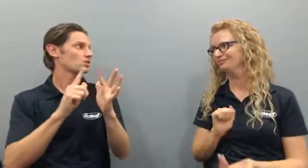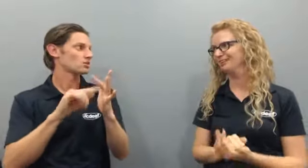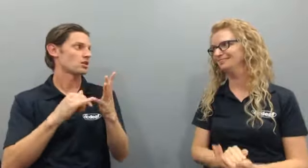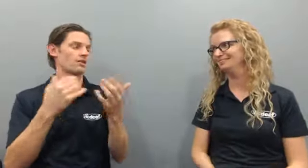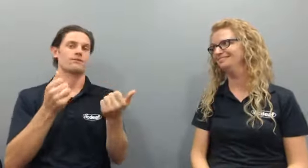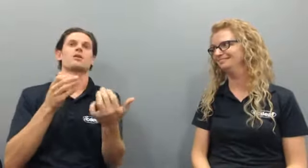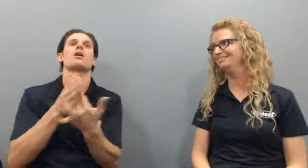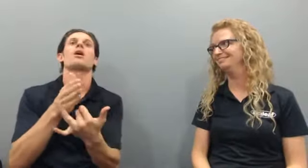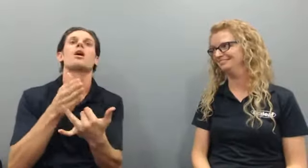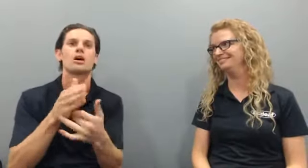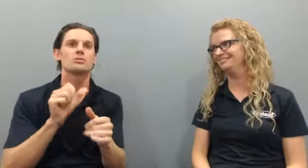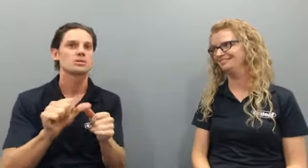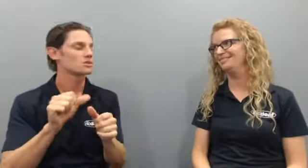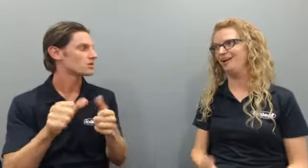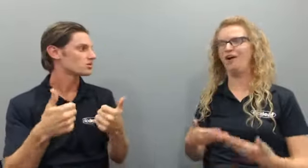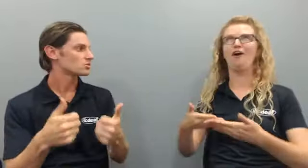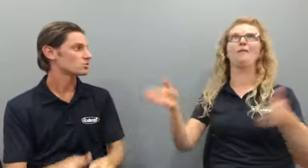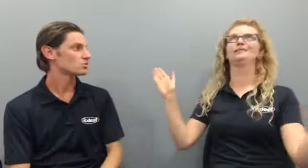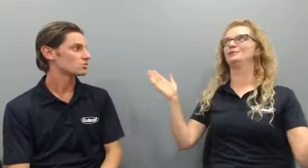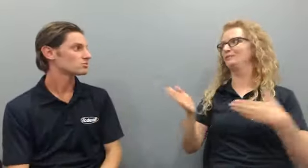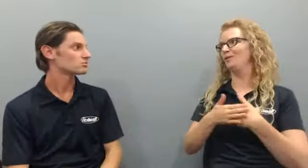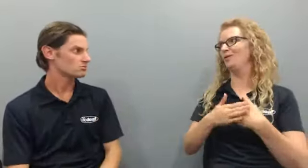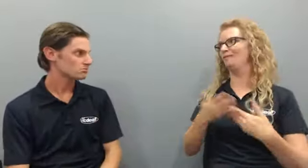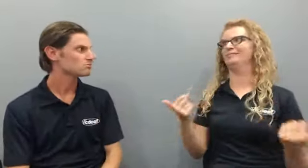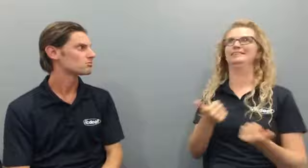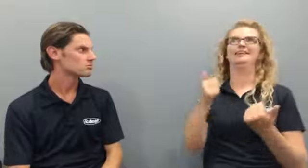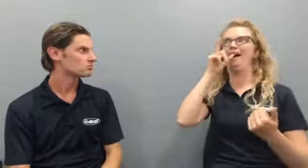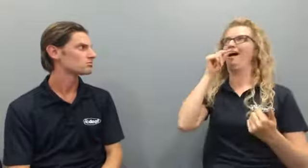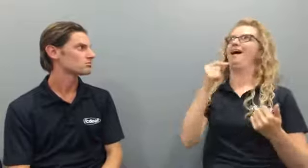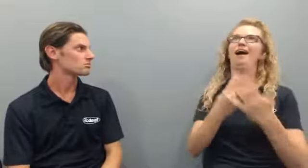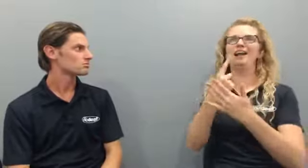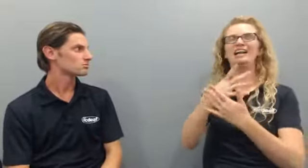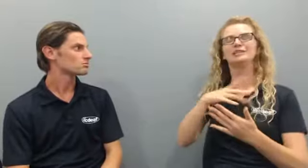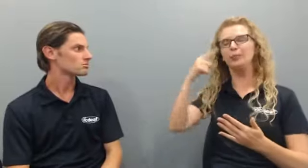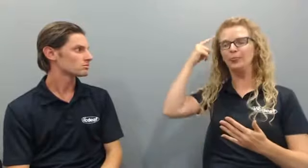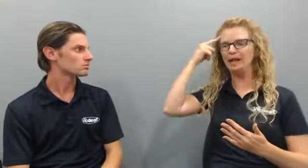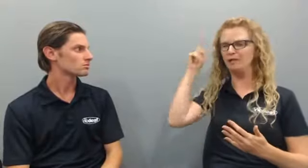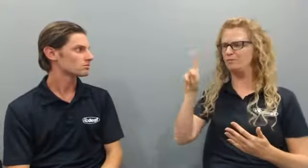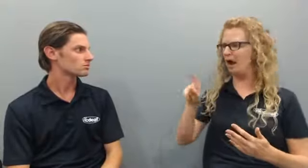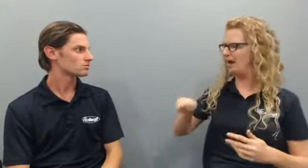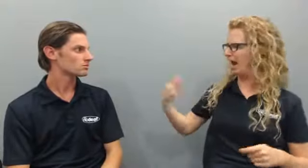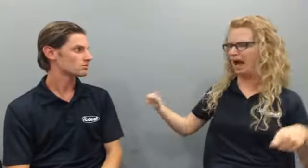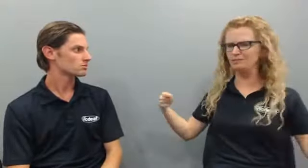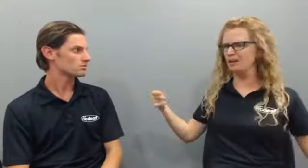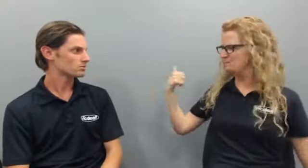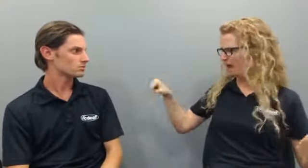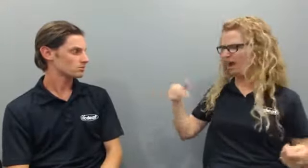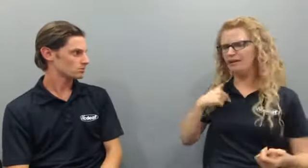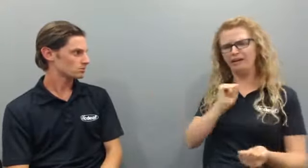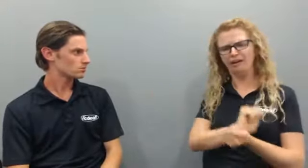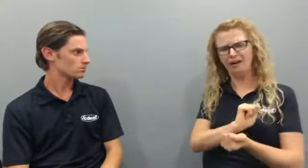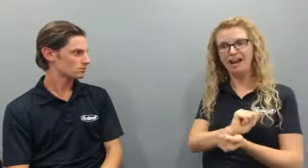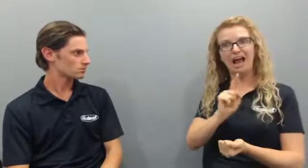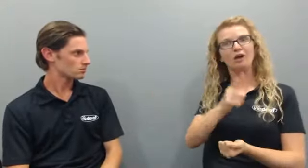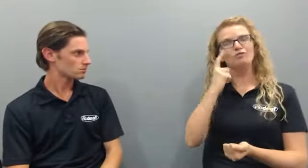in accessing community courses. So now with the NDIS, it's opened so many doors for us in the deaf community. And you might think about